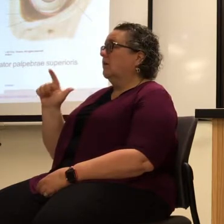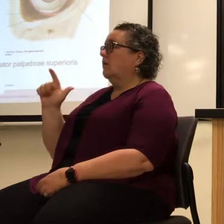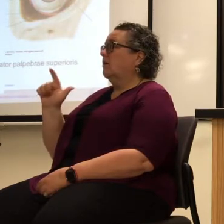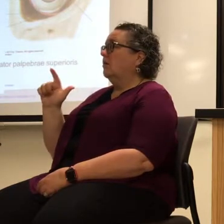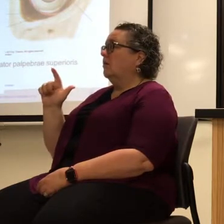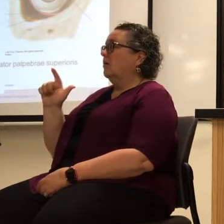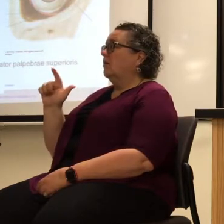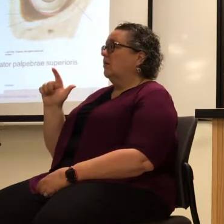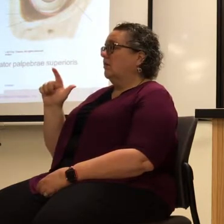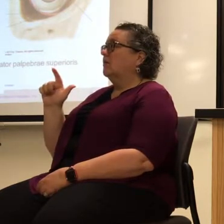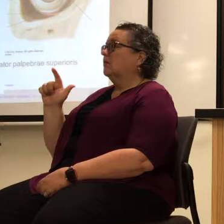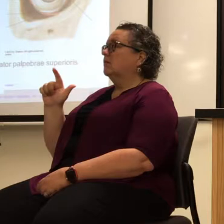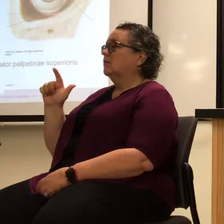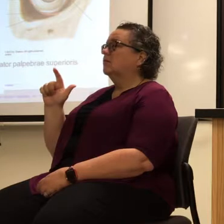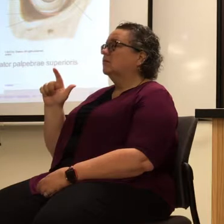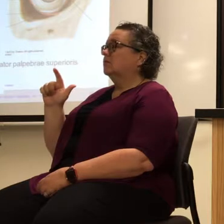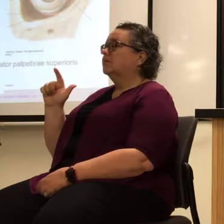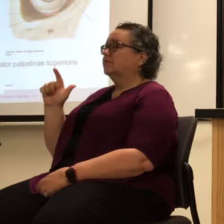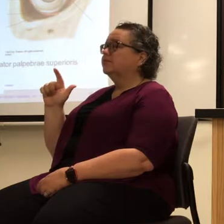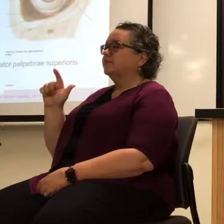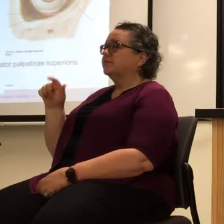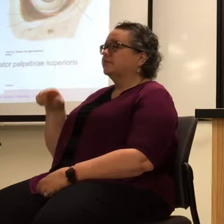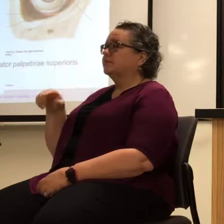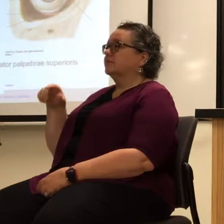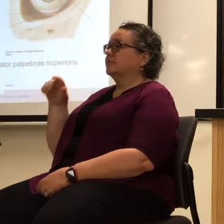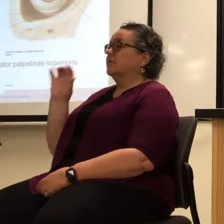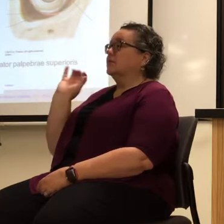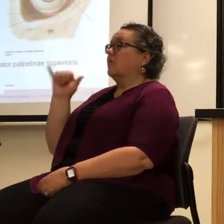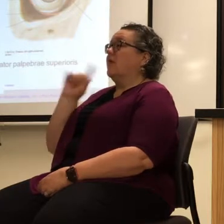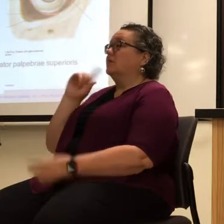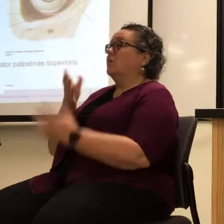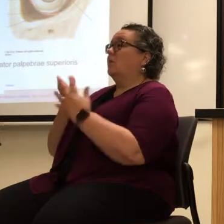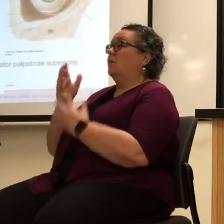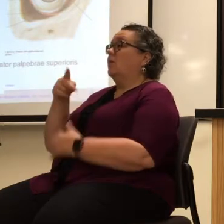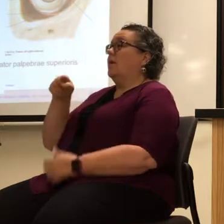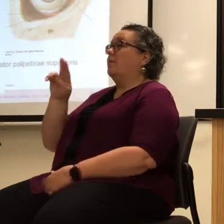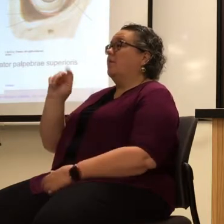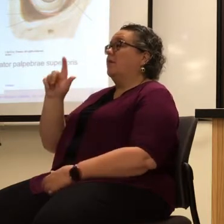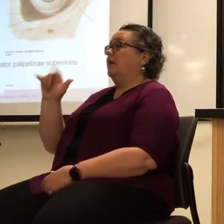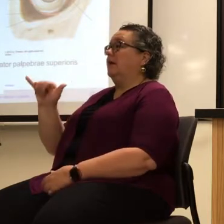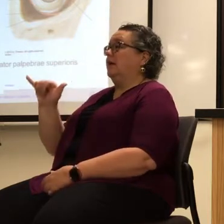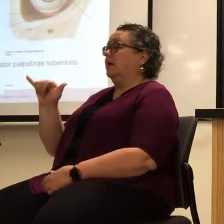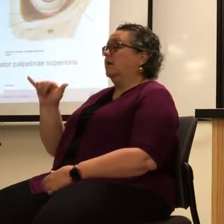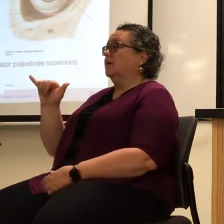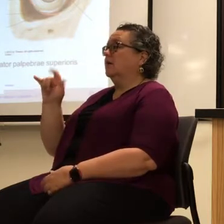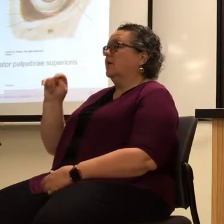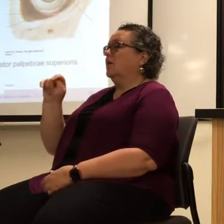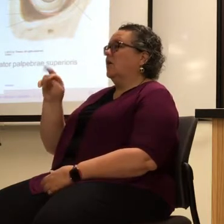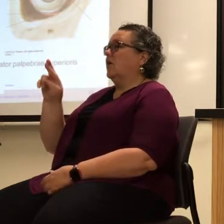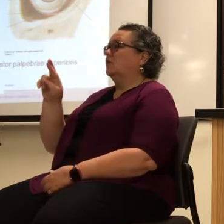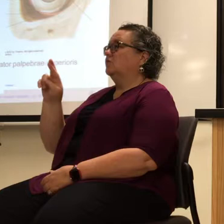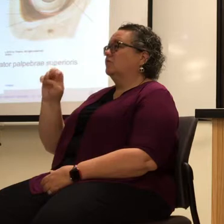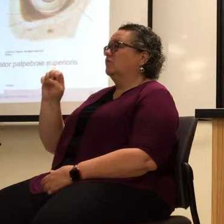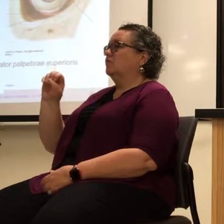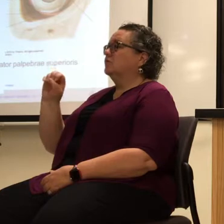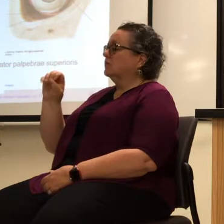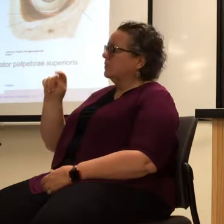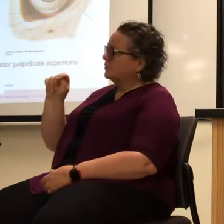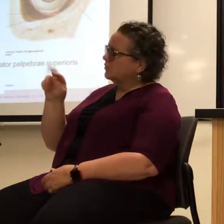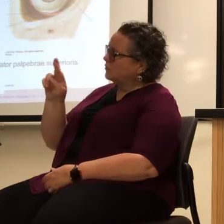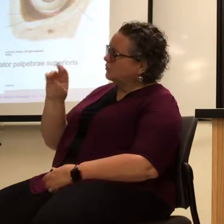Because it runs through a pulley, a trochlea, you know. So that's how it's got its name. The muscle runs